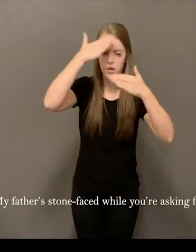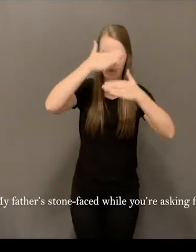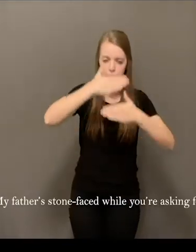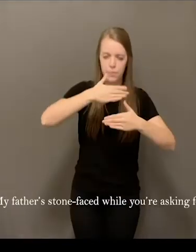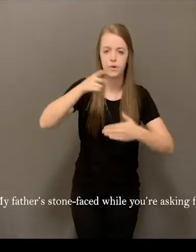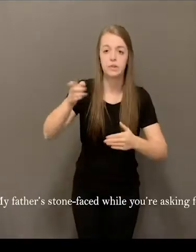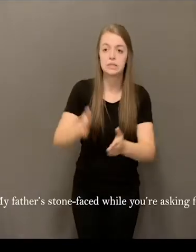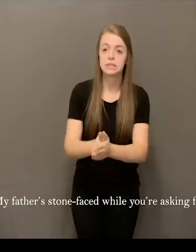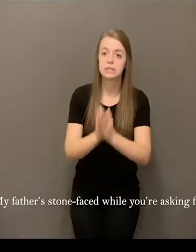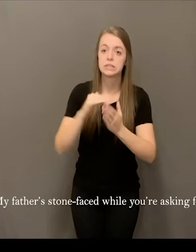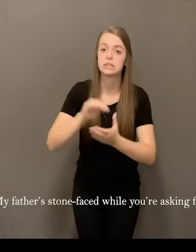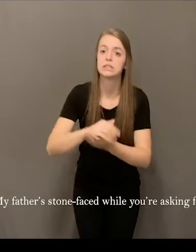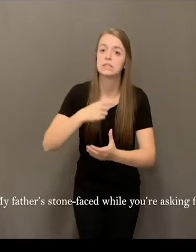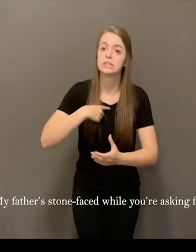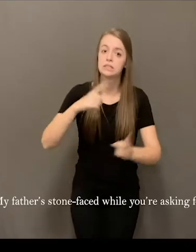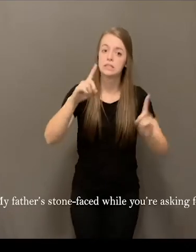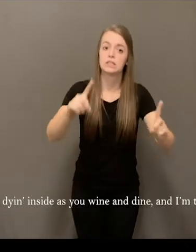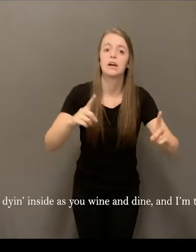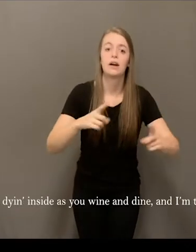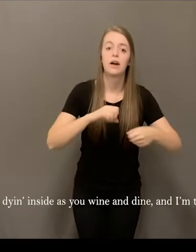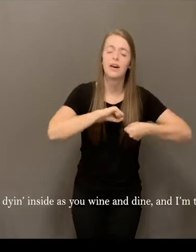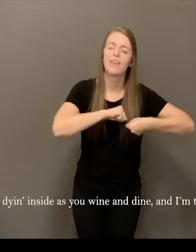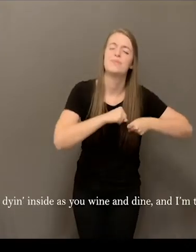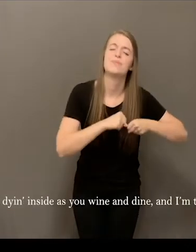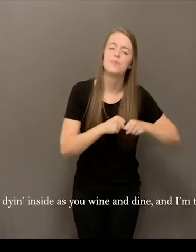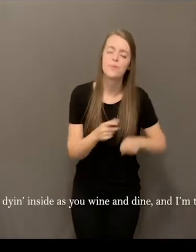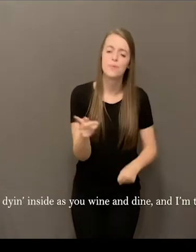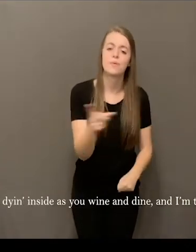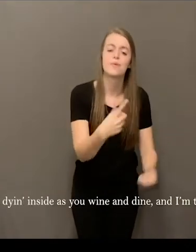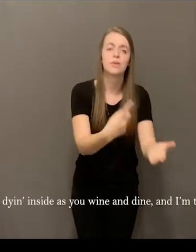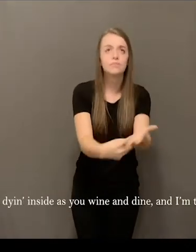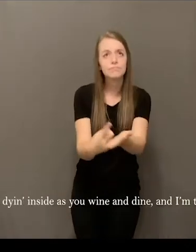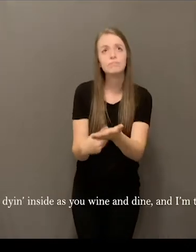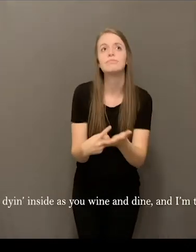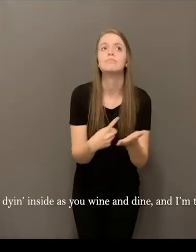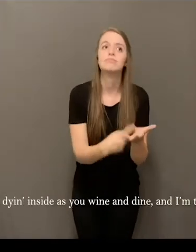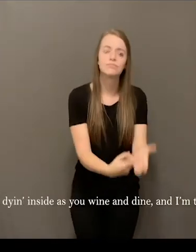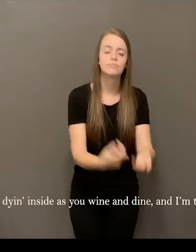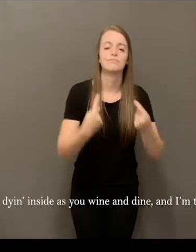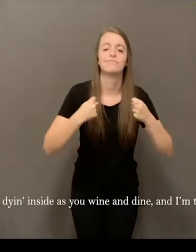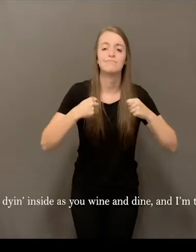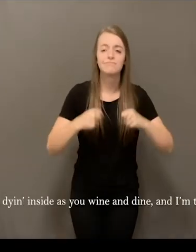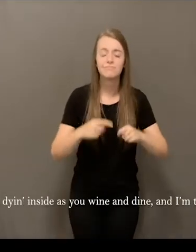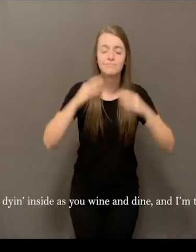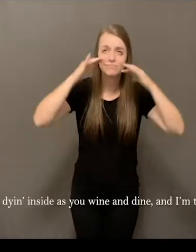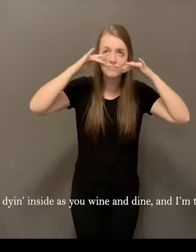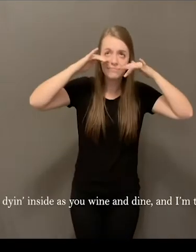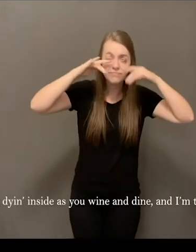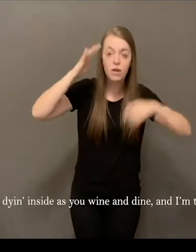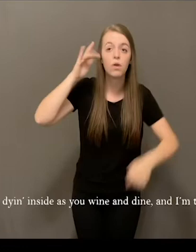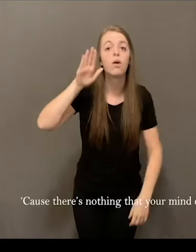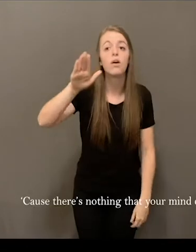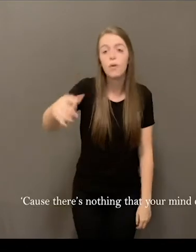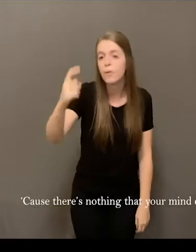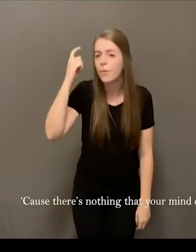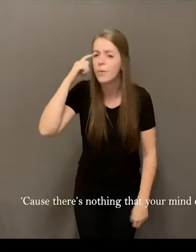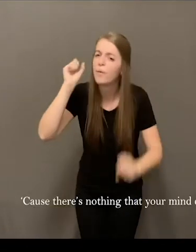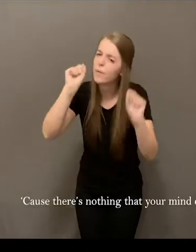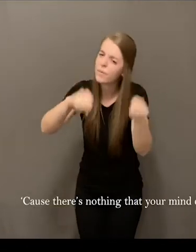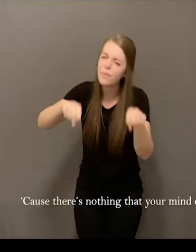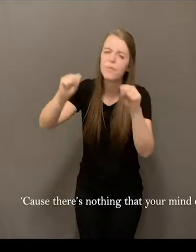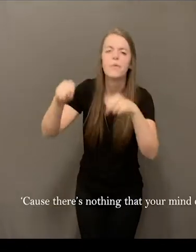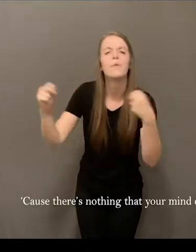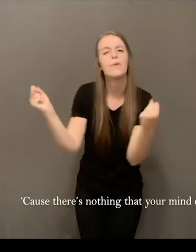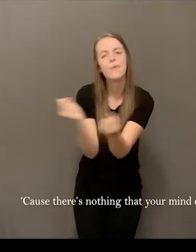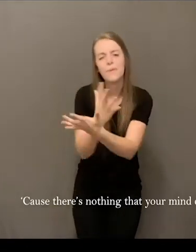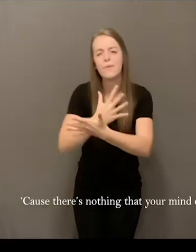father stone-faced while you're asking for his blessing. I'm dying inside as you whine and dine, and I'm trying not to cry cause there's nothing that